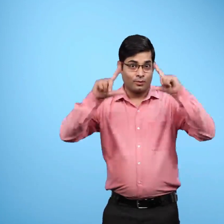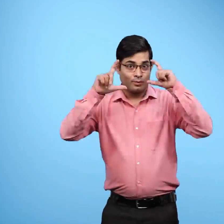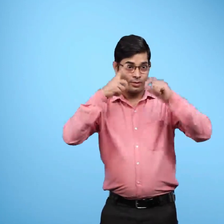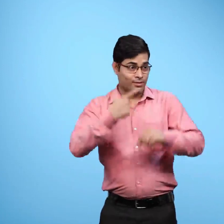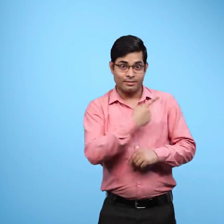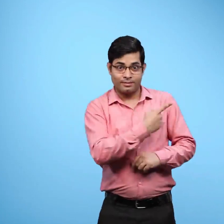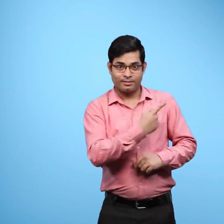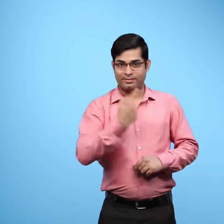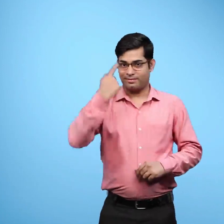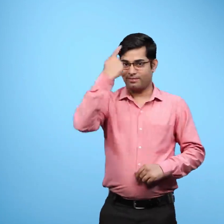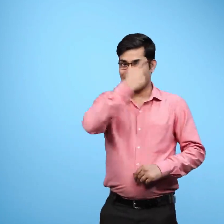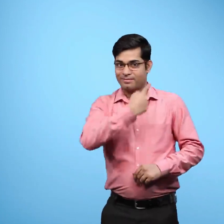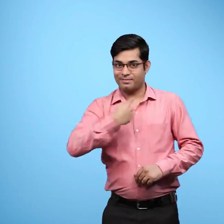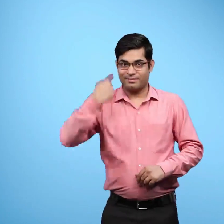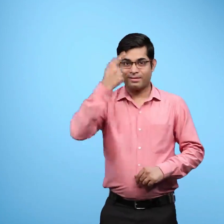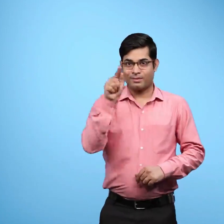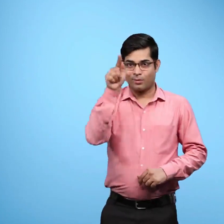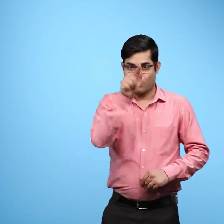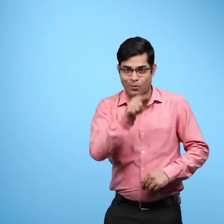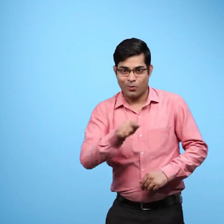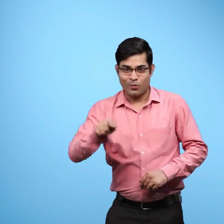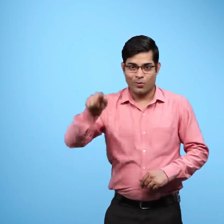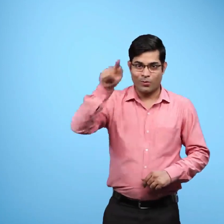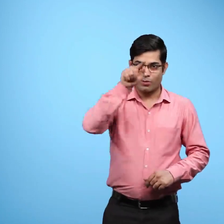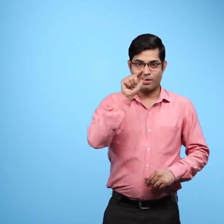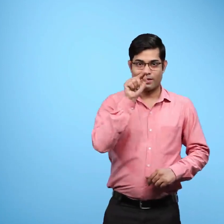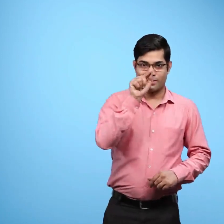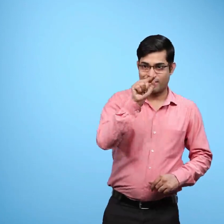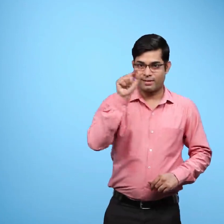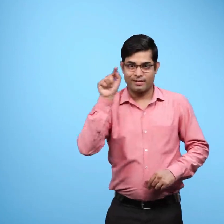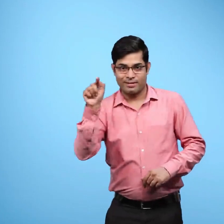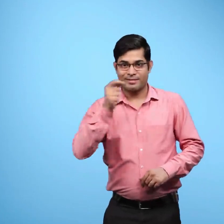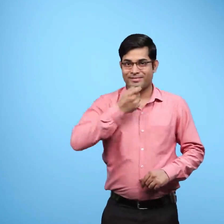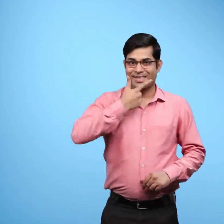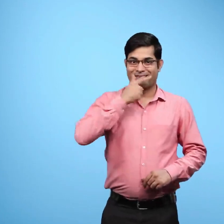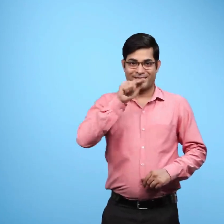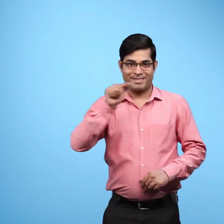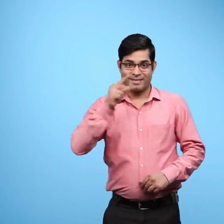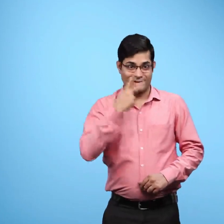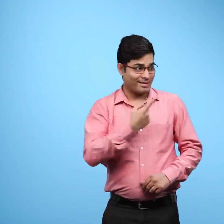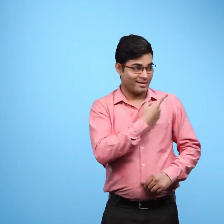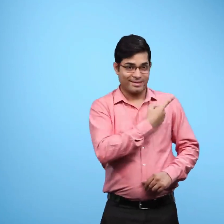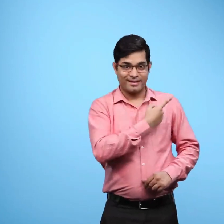In these pictures, smiling face is drawn inside a small circle.